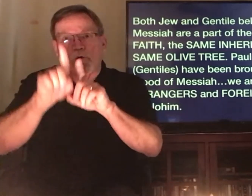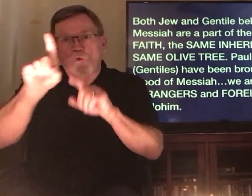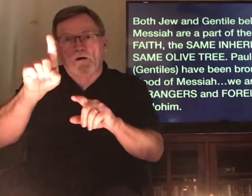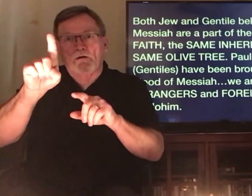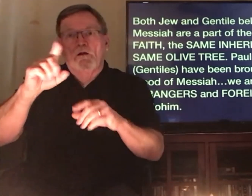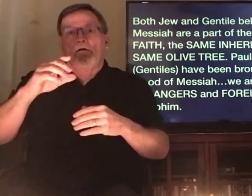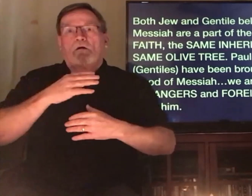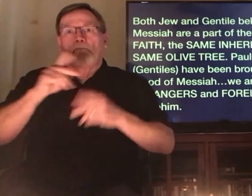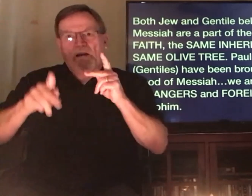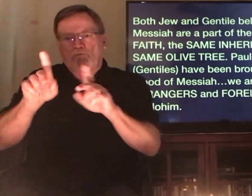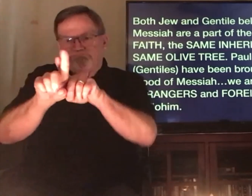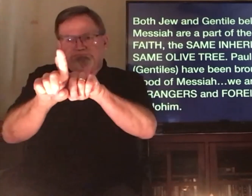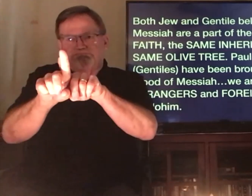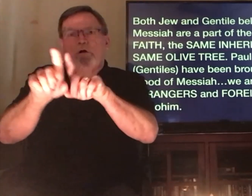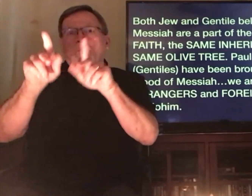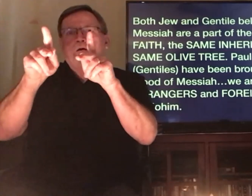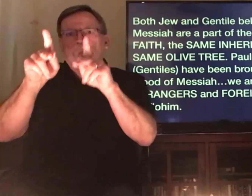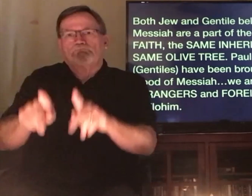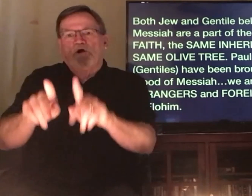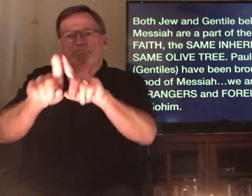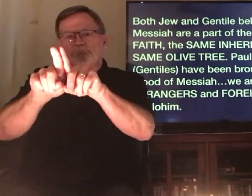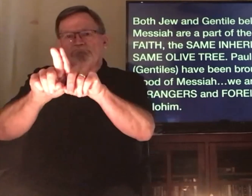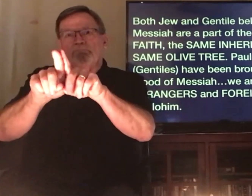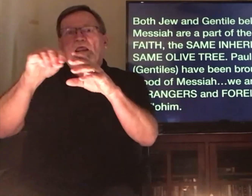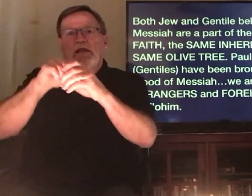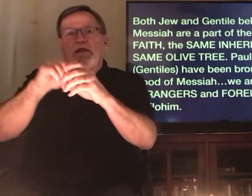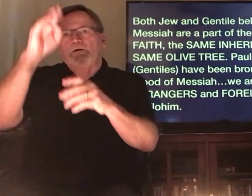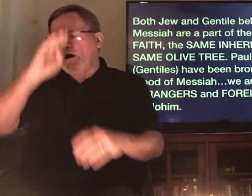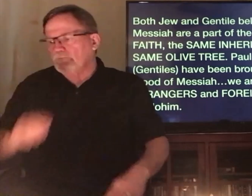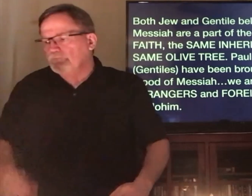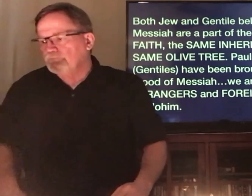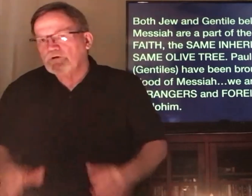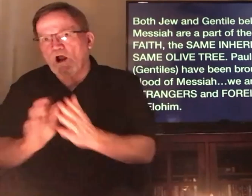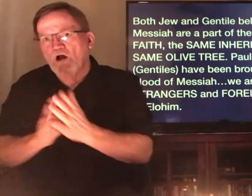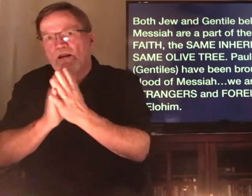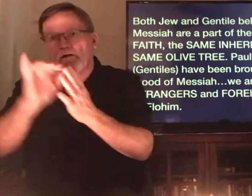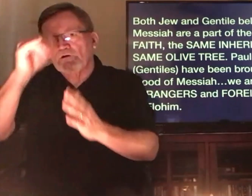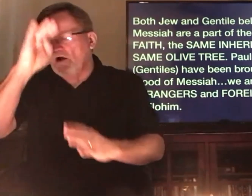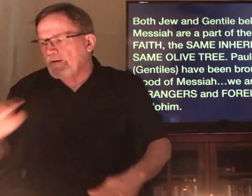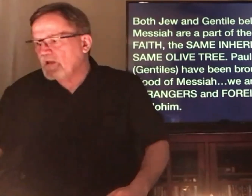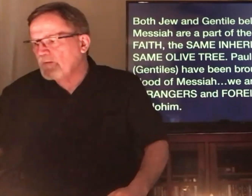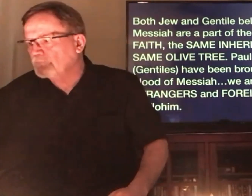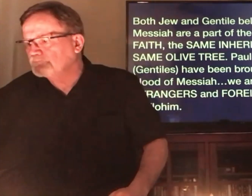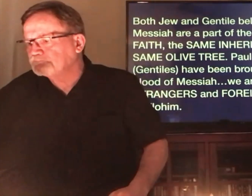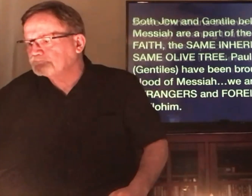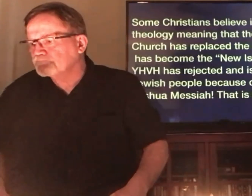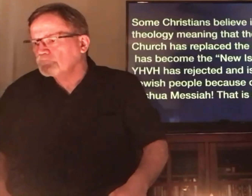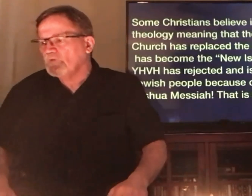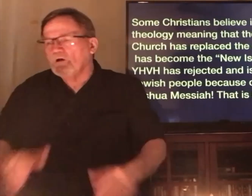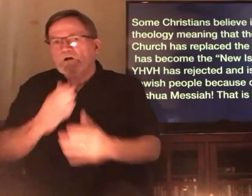We find the truth here, the word, come back, learn again what happened, we come back and reveal